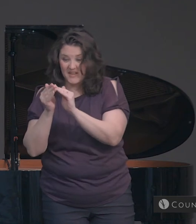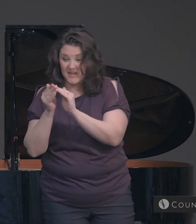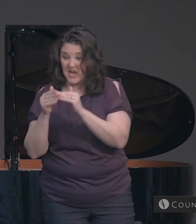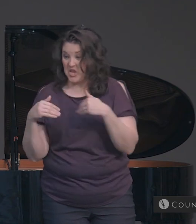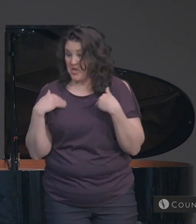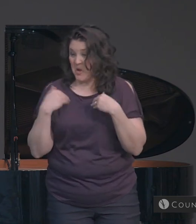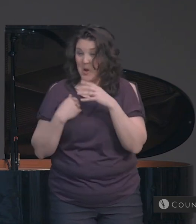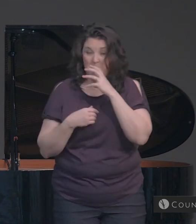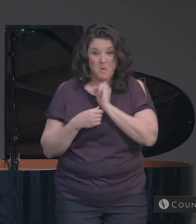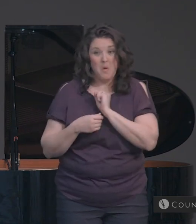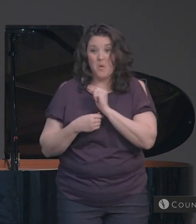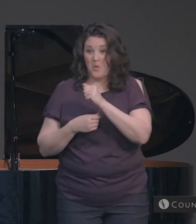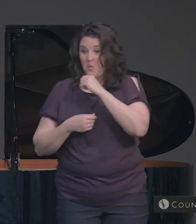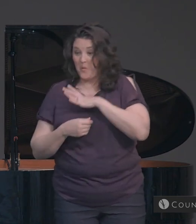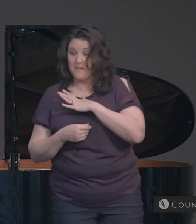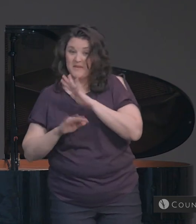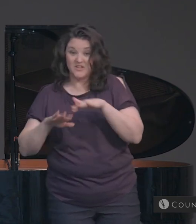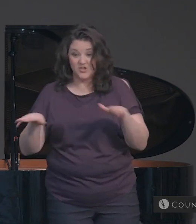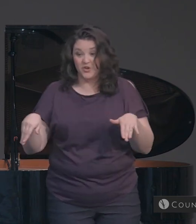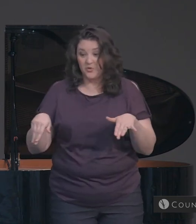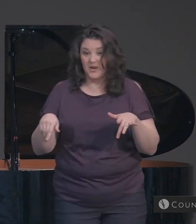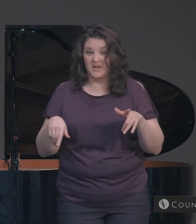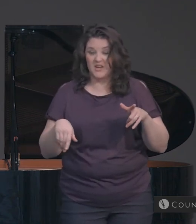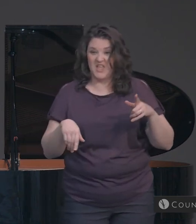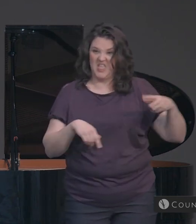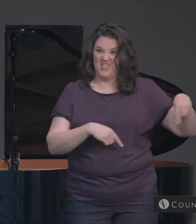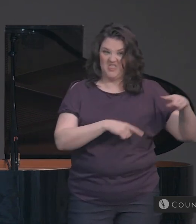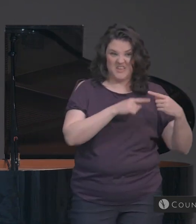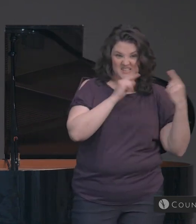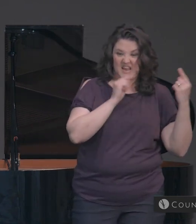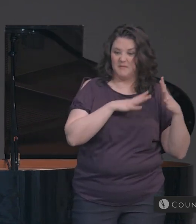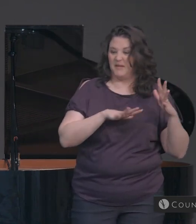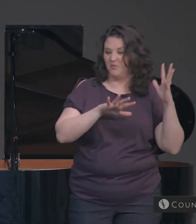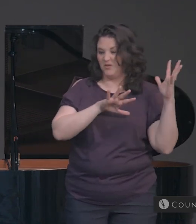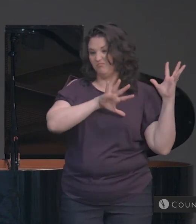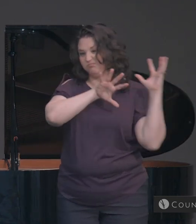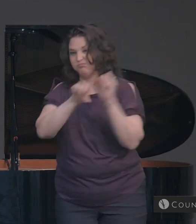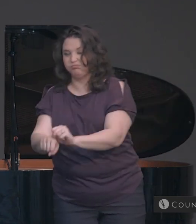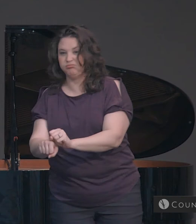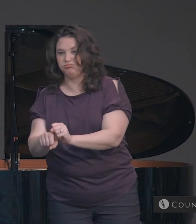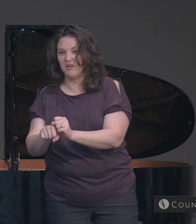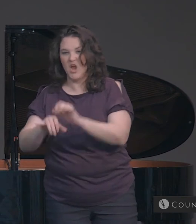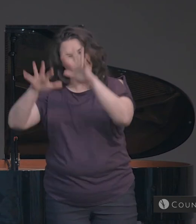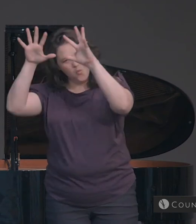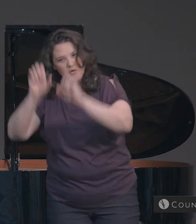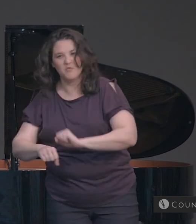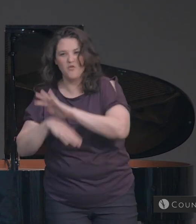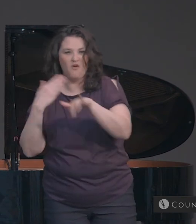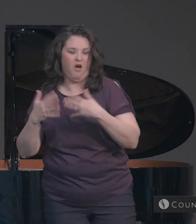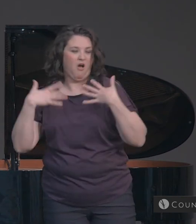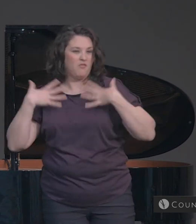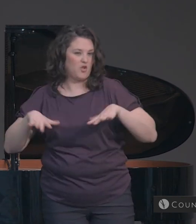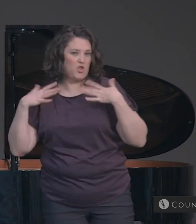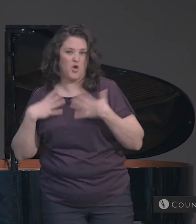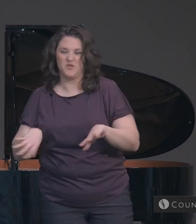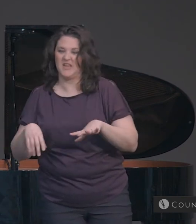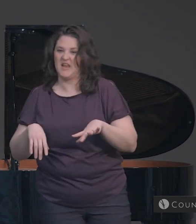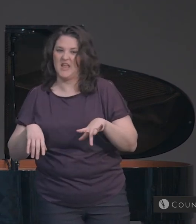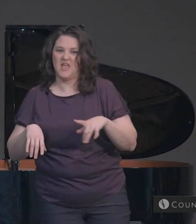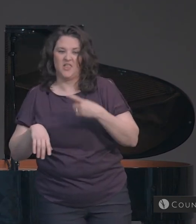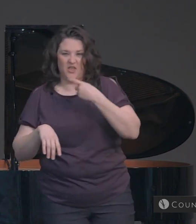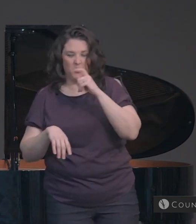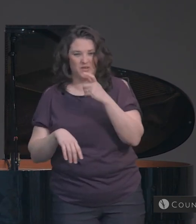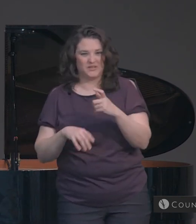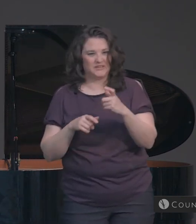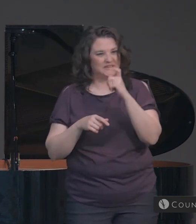that, those that couldn't fight, they would take them away. They would strip them of their clothing. They would put them in a line. They would put fish hooks in their lips.